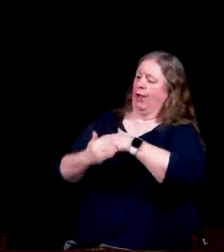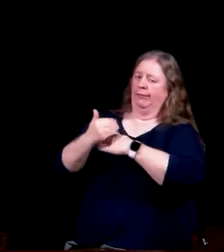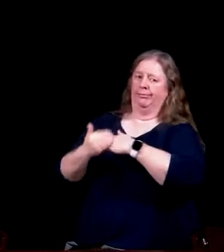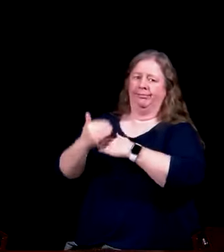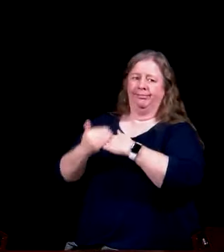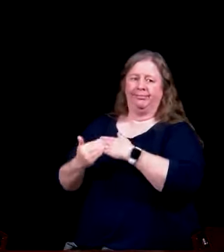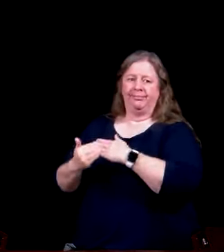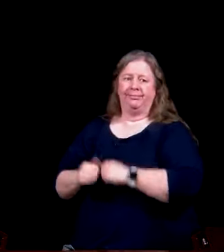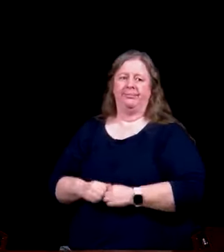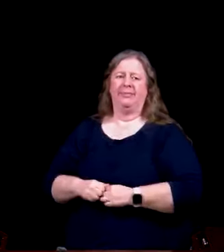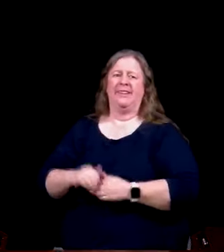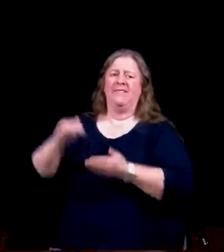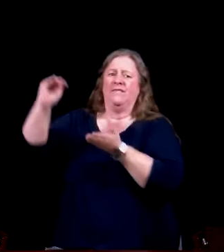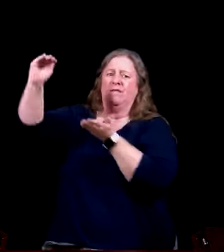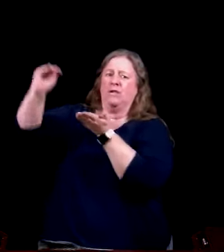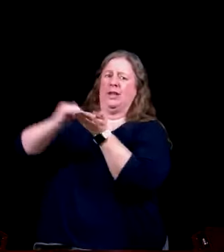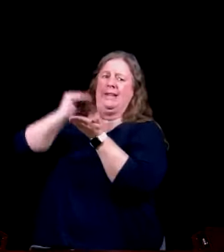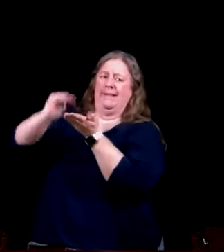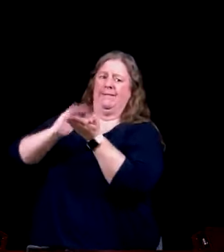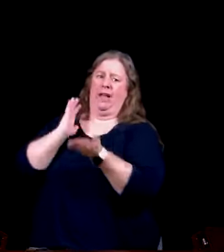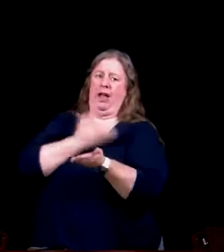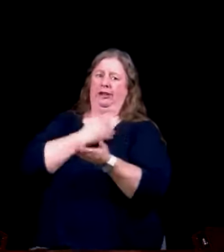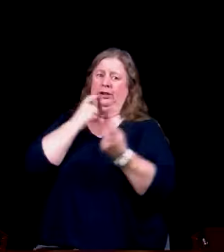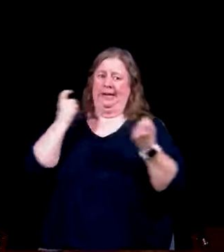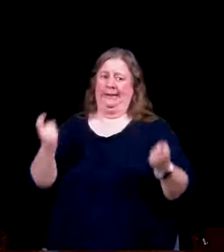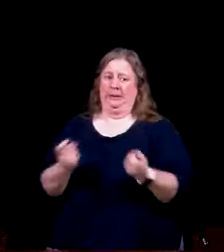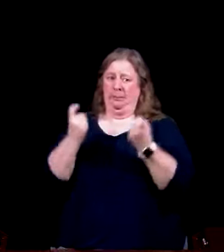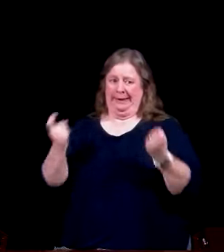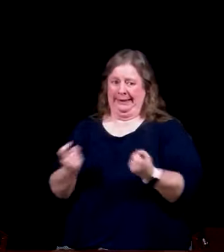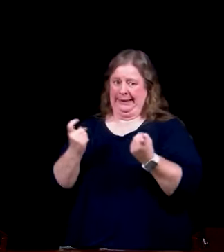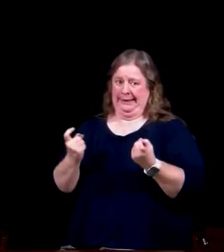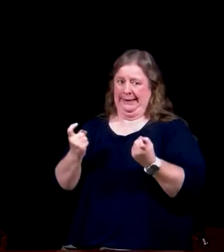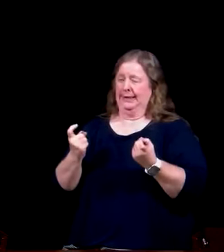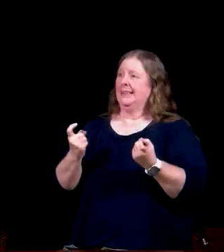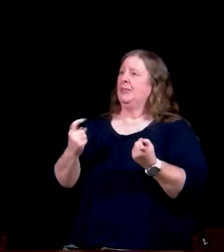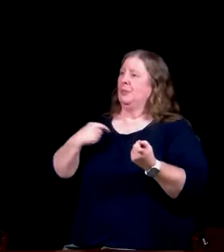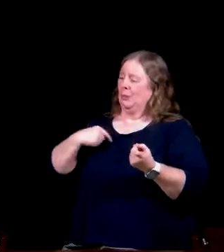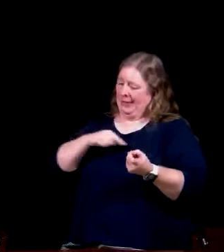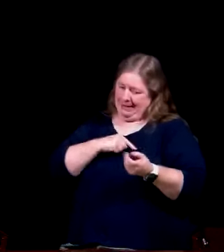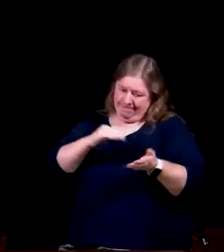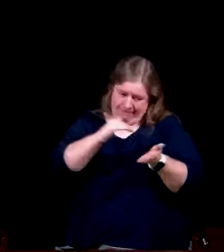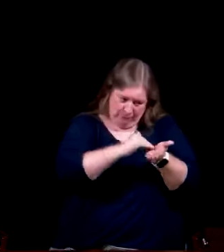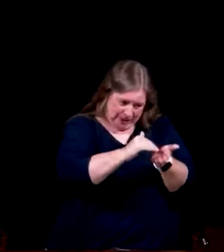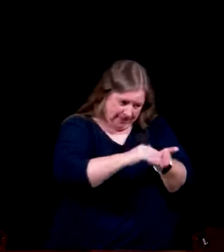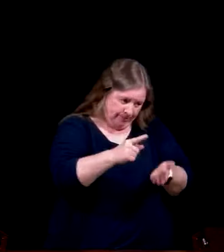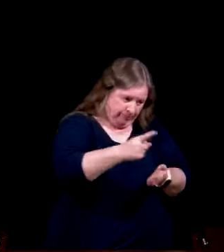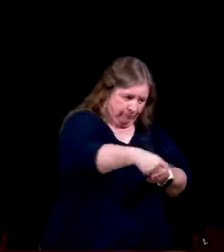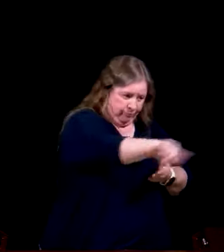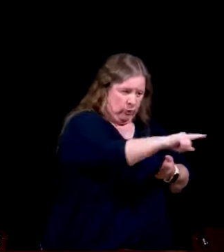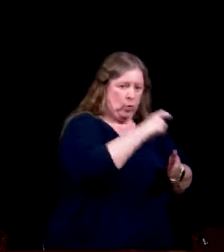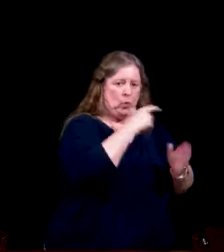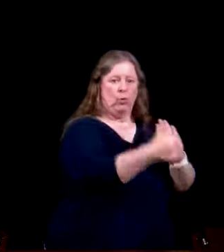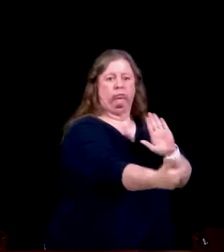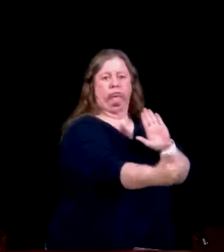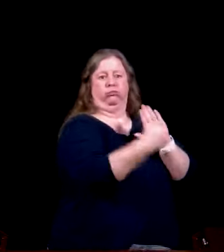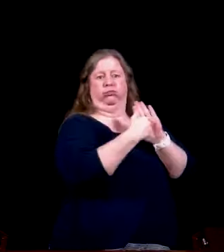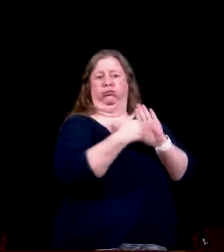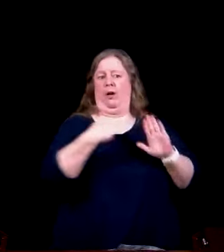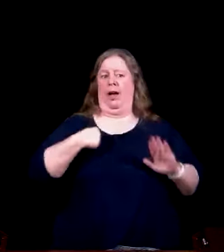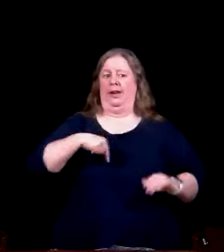and forgive us our trespasses, as we forgive those who trespass